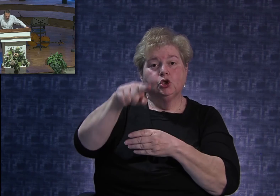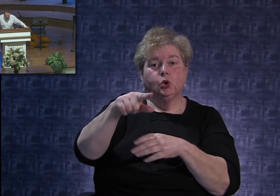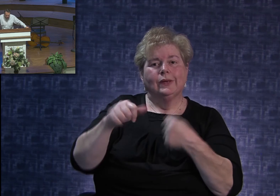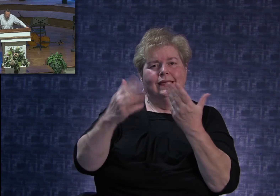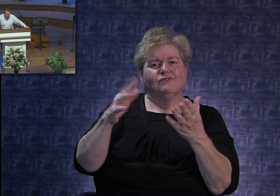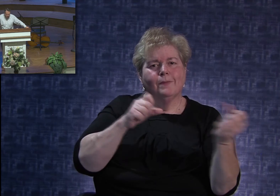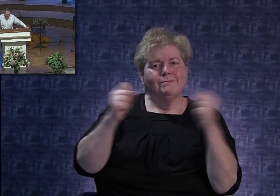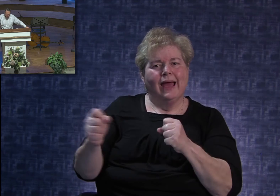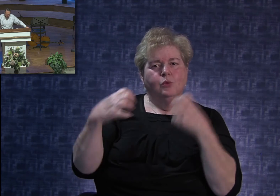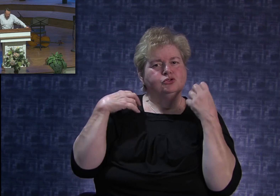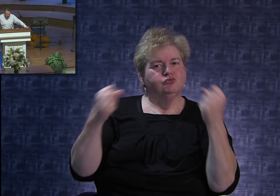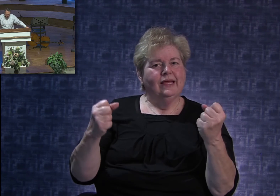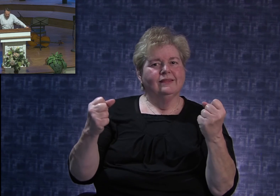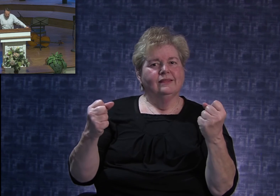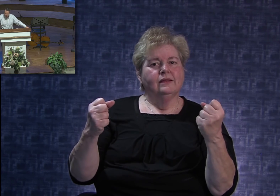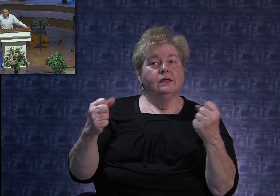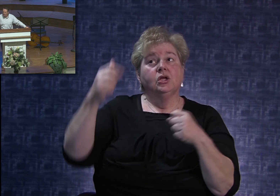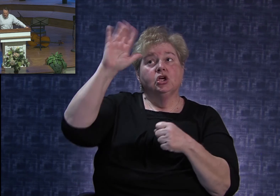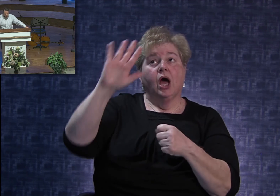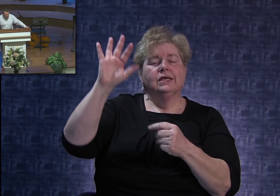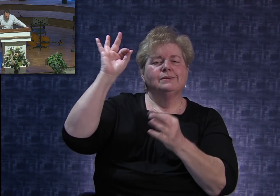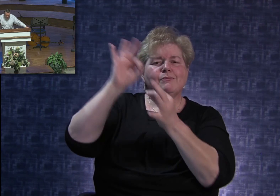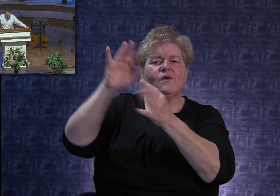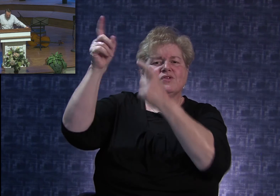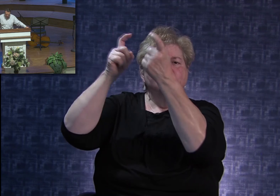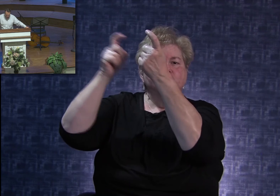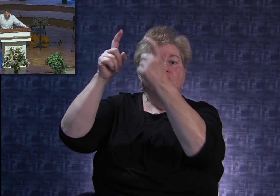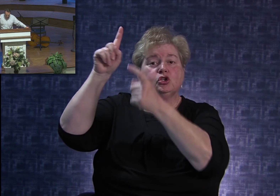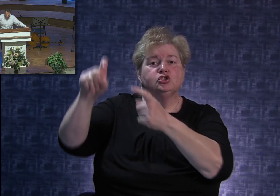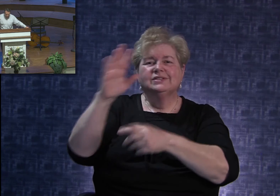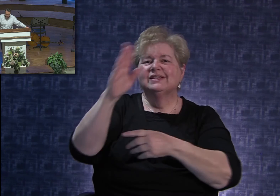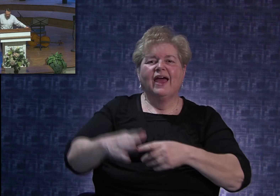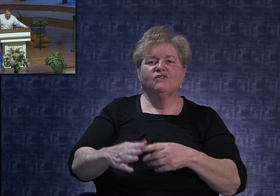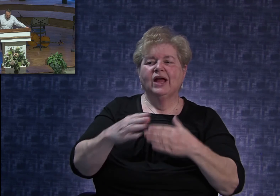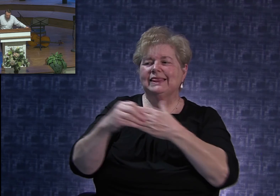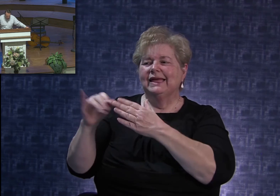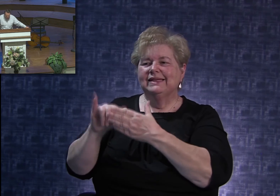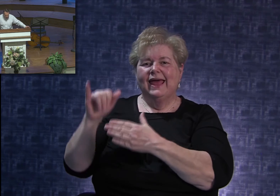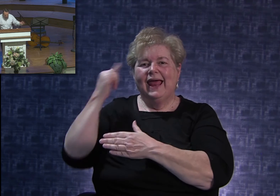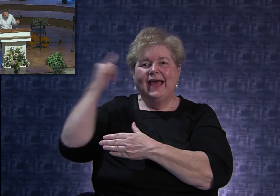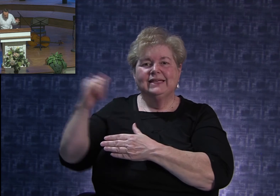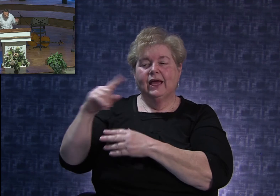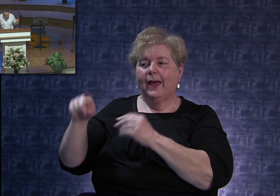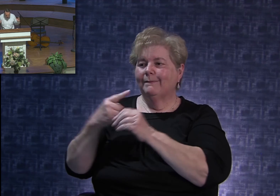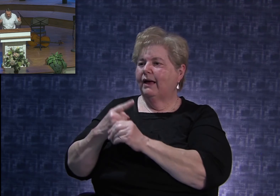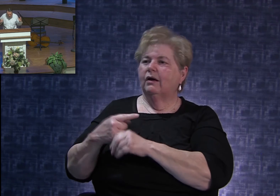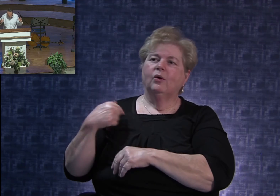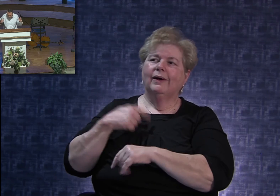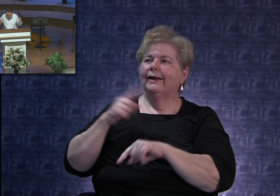strengthening you. God's sovereignty should never lead to this fatalistic approach to life, but rather